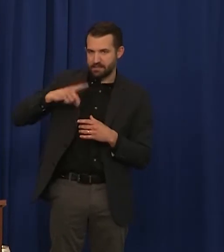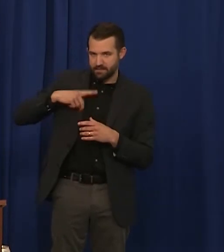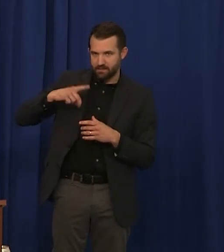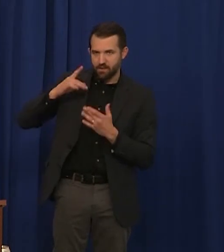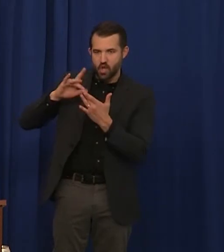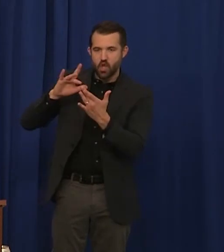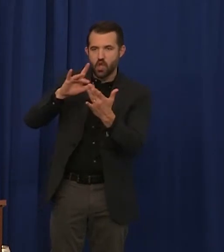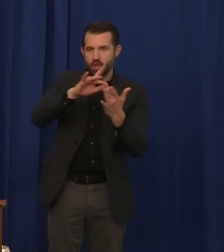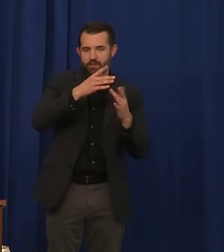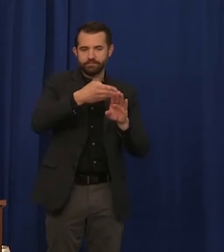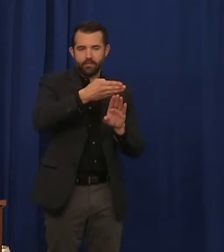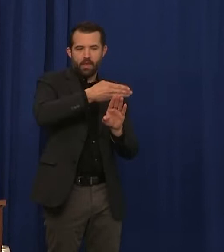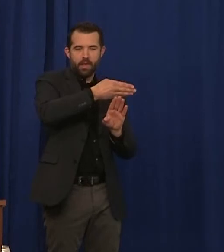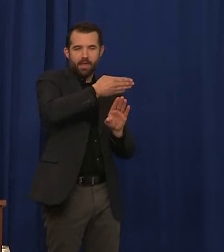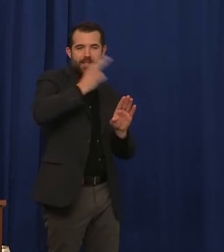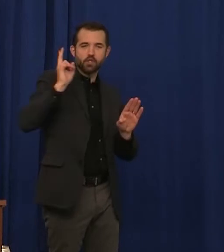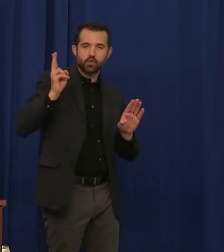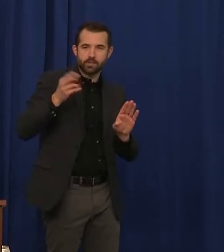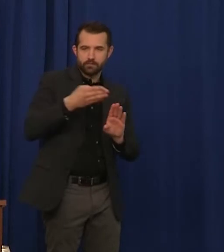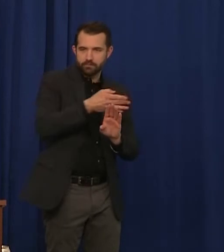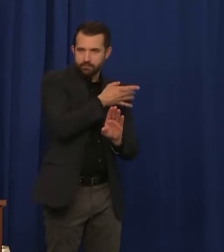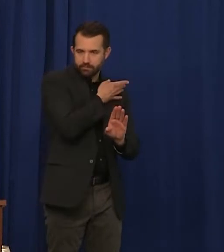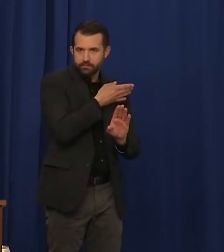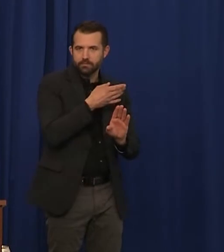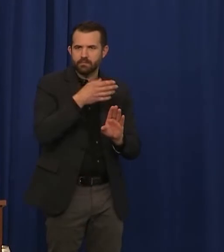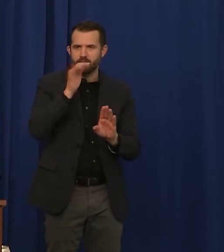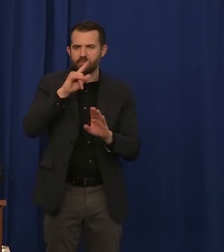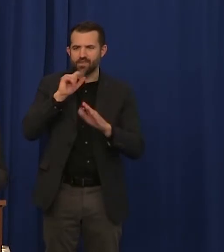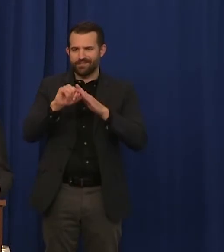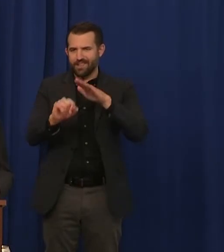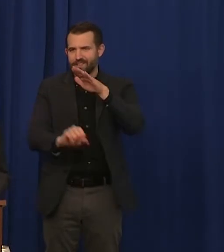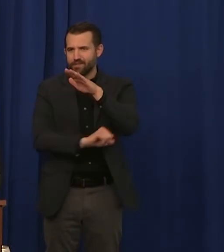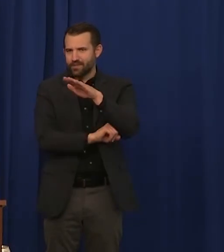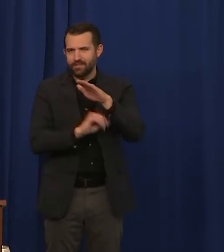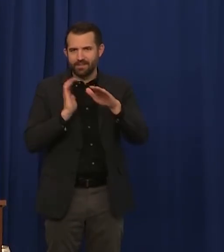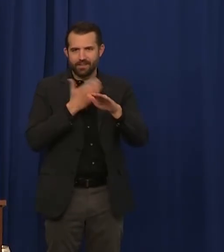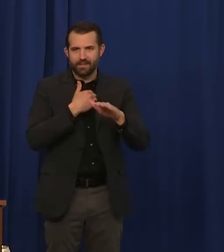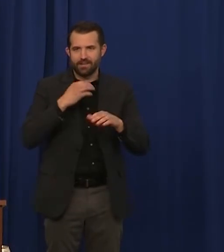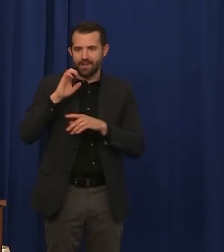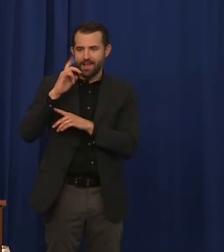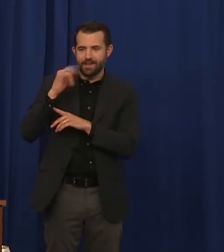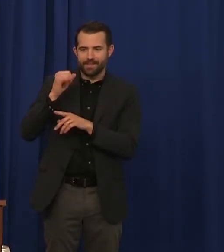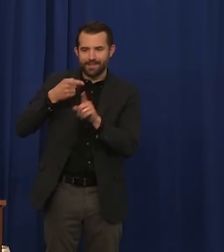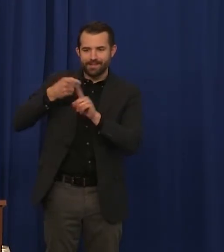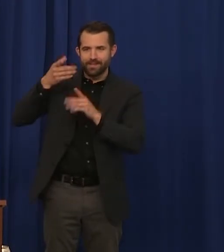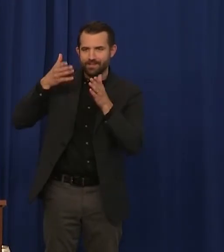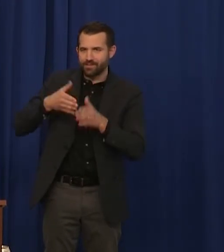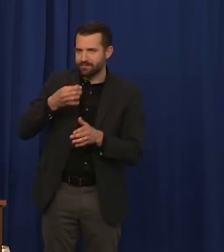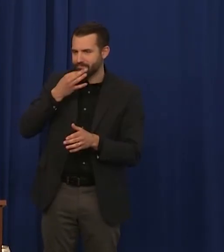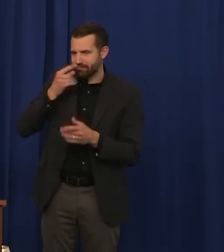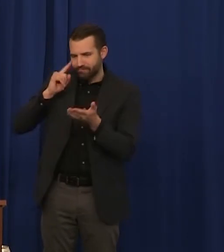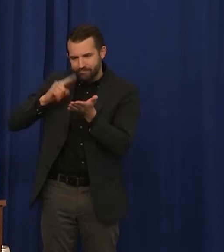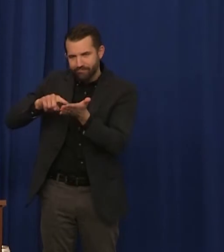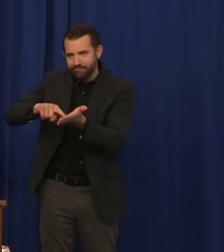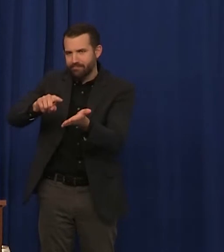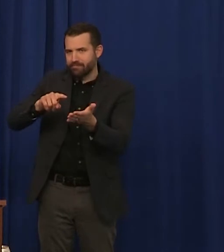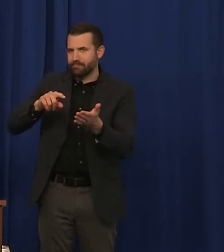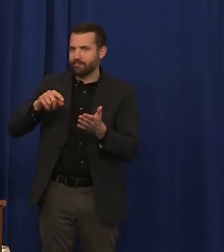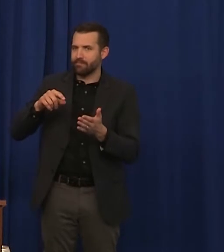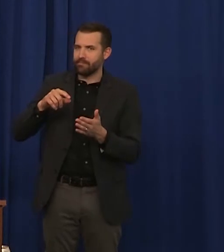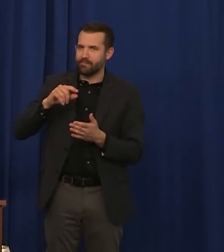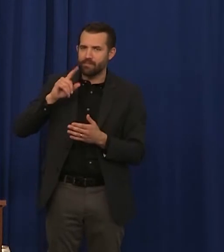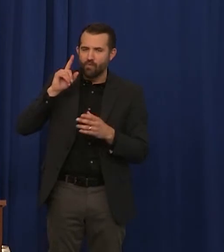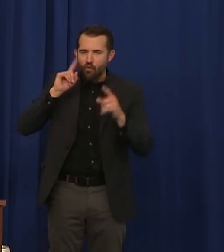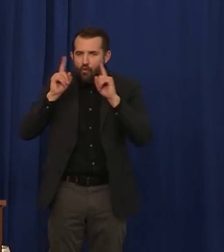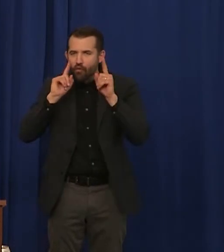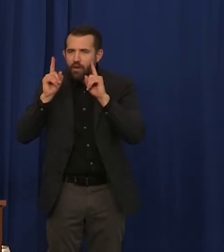what our disease detectives do on a daily basis. Other states there's been a lot about it in the news. And I want to just